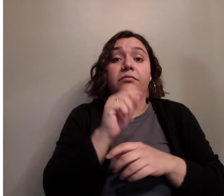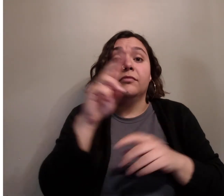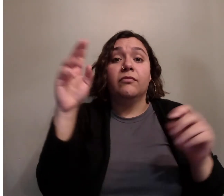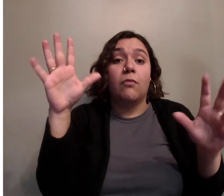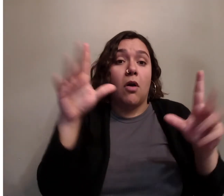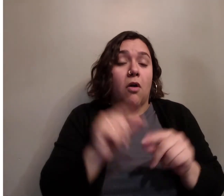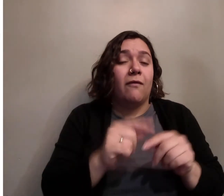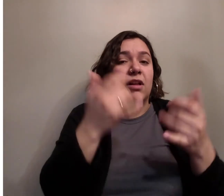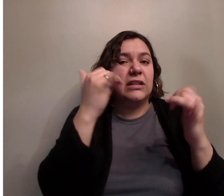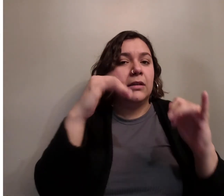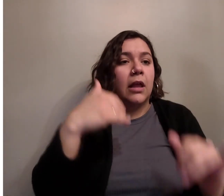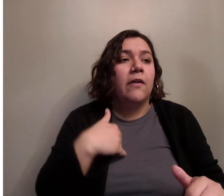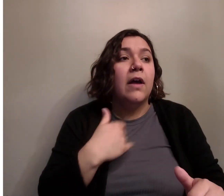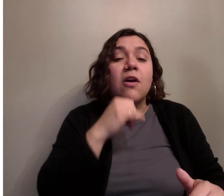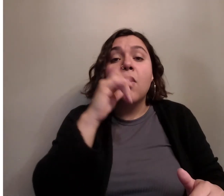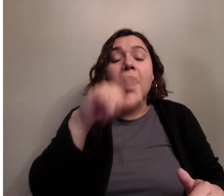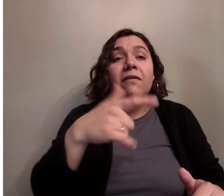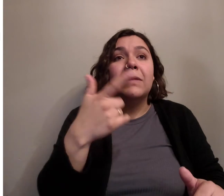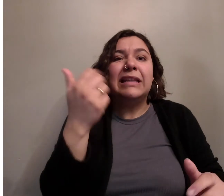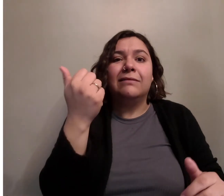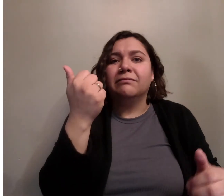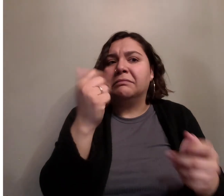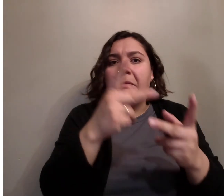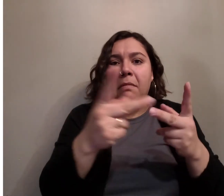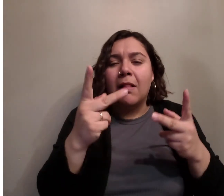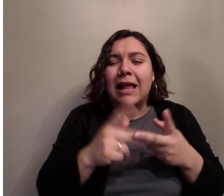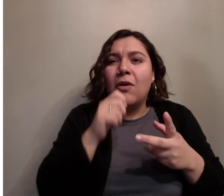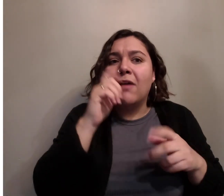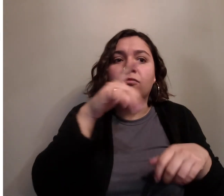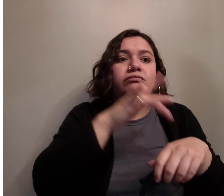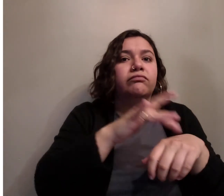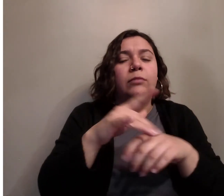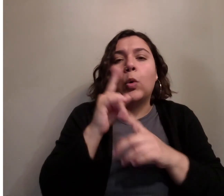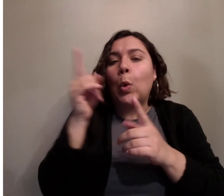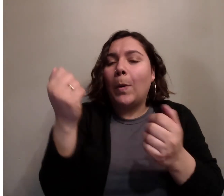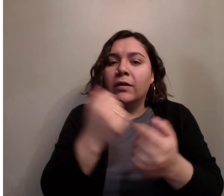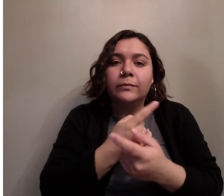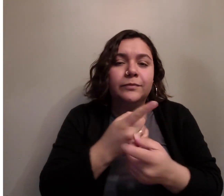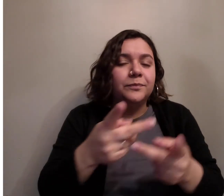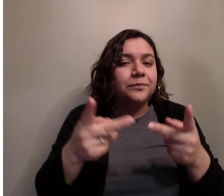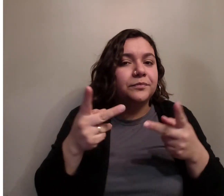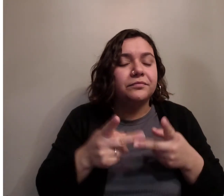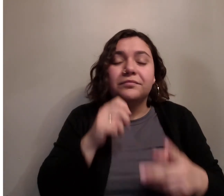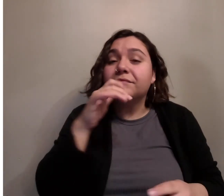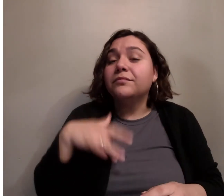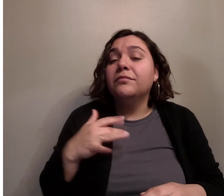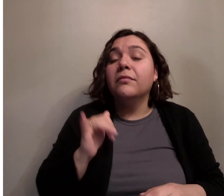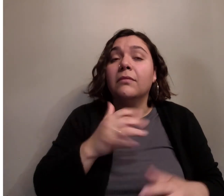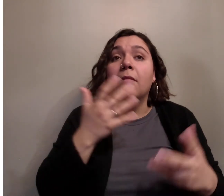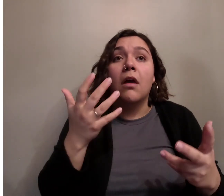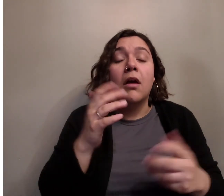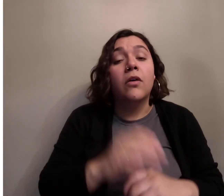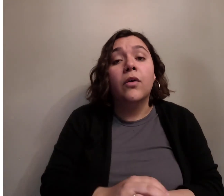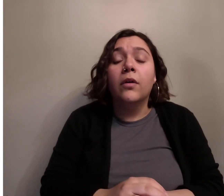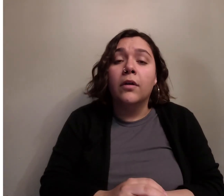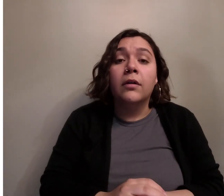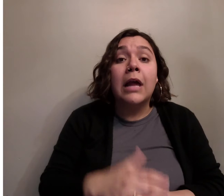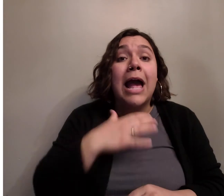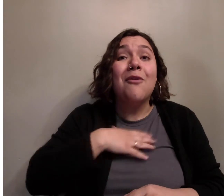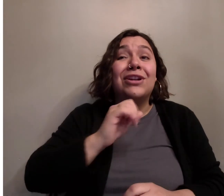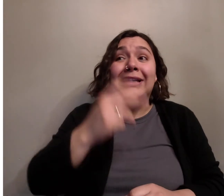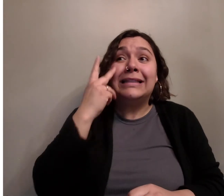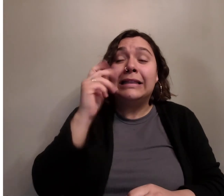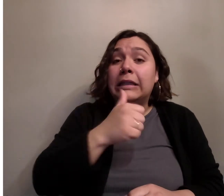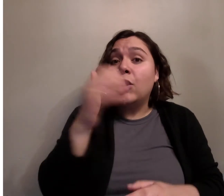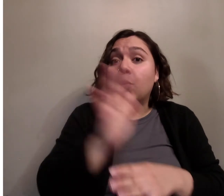I turn the TV off, I won't have to be anywhere. I don't have to go, and, you know, I don't feel like, now I'm